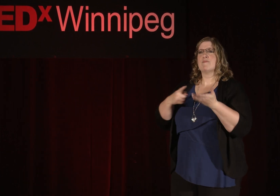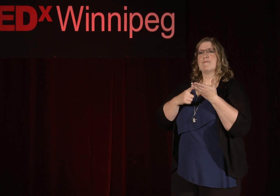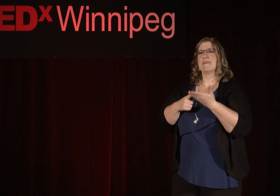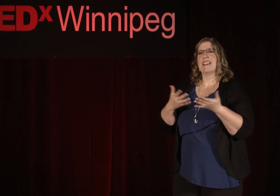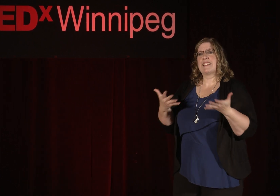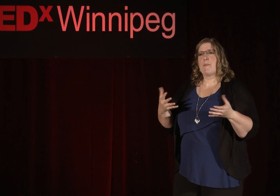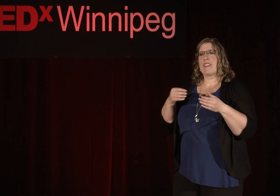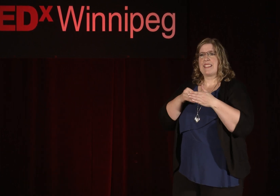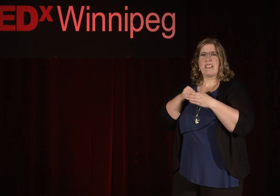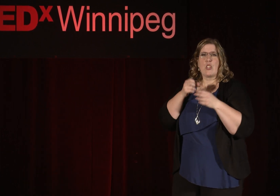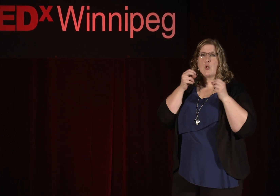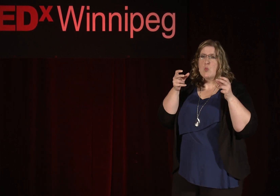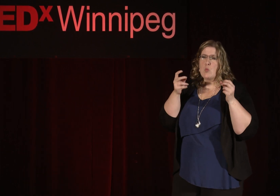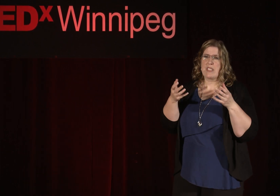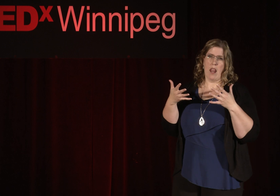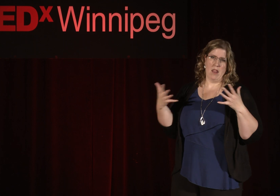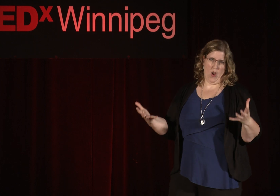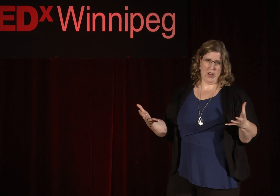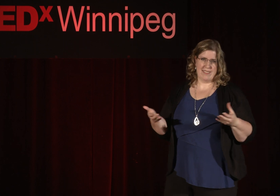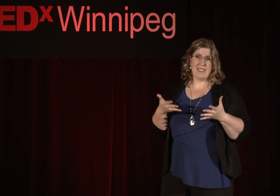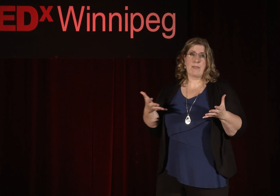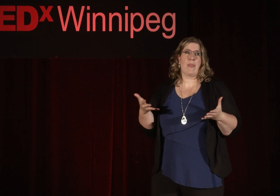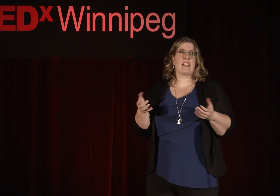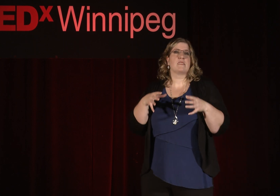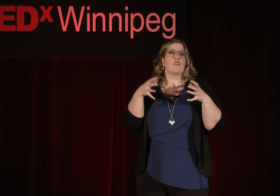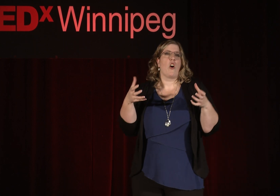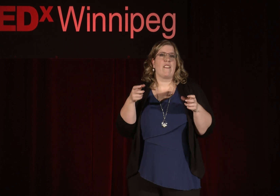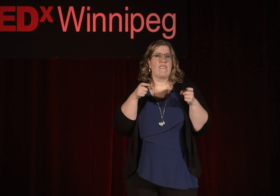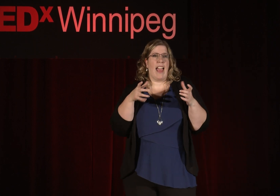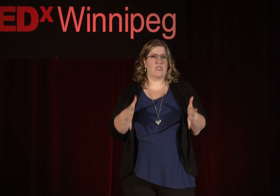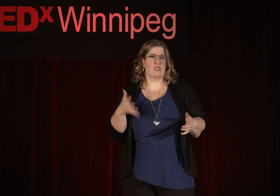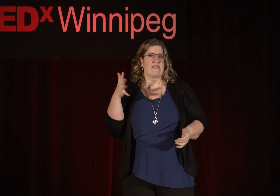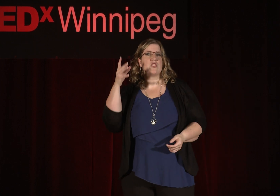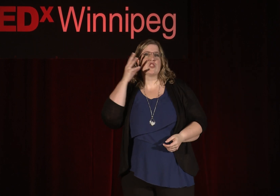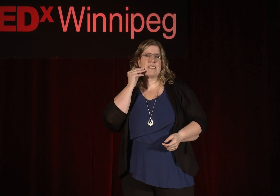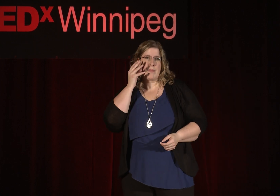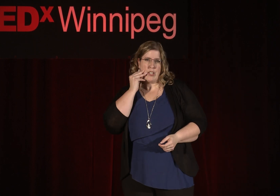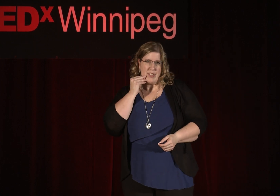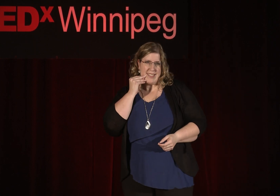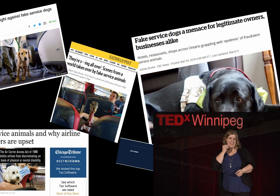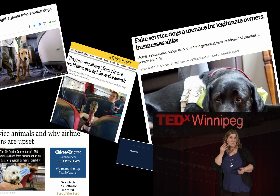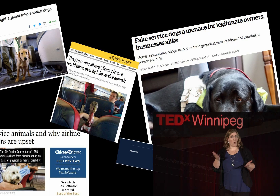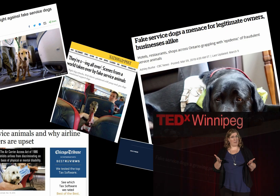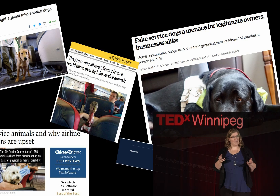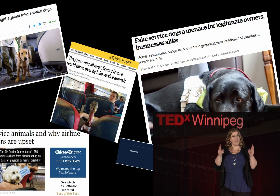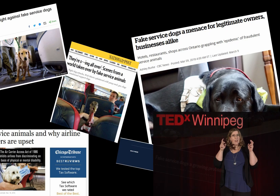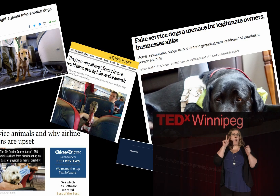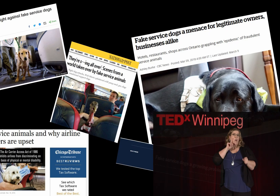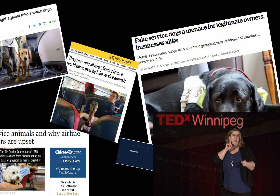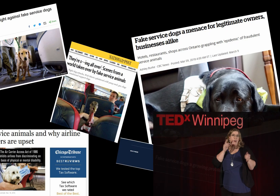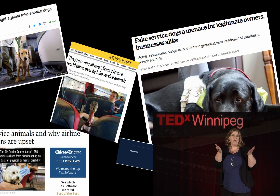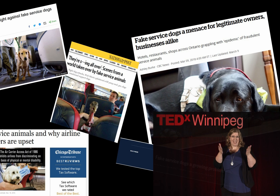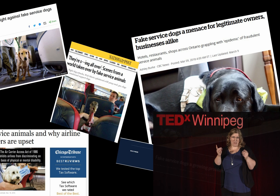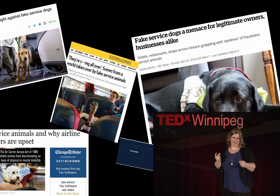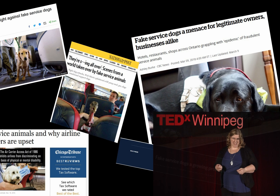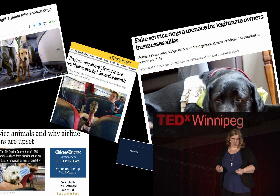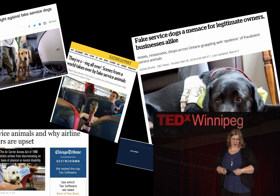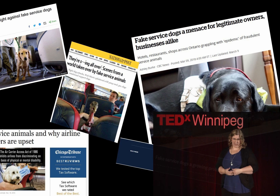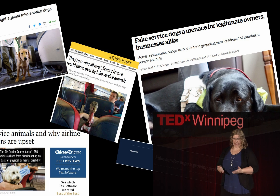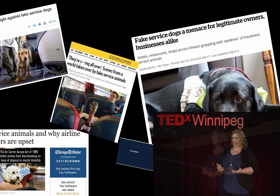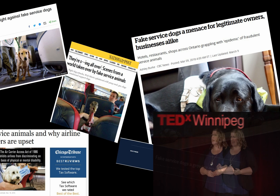Let's talk about something frequently in the news and something many handlers have experienced: fake service